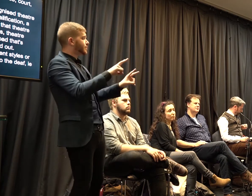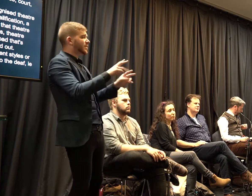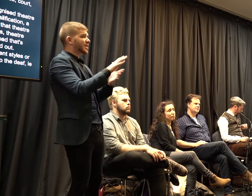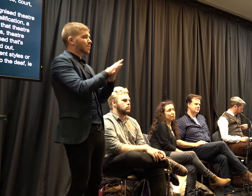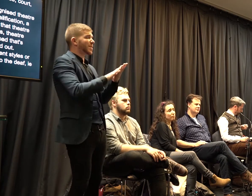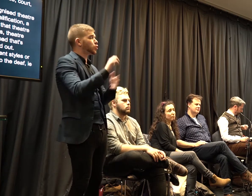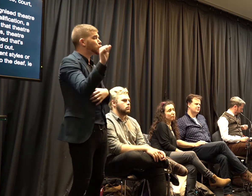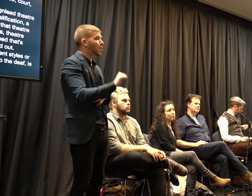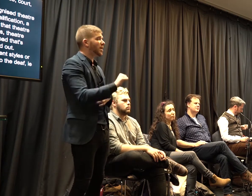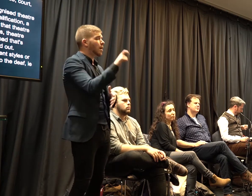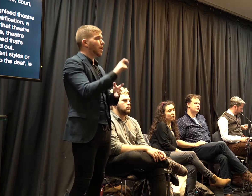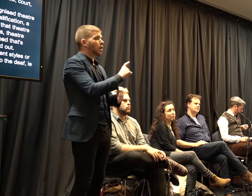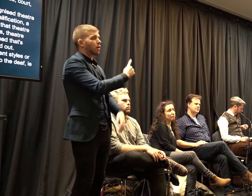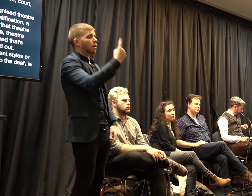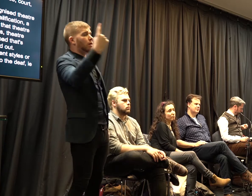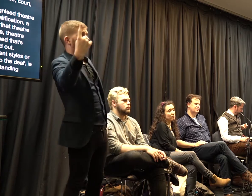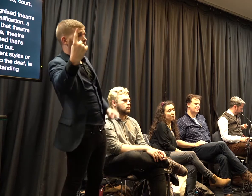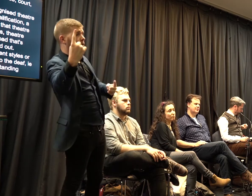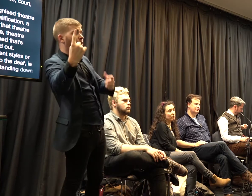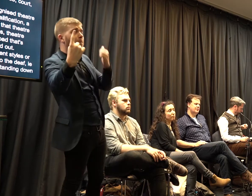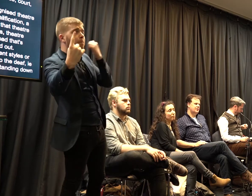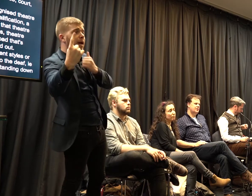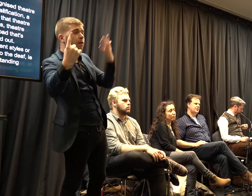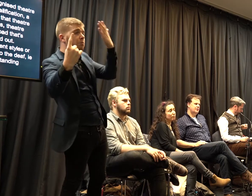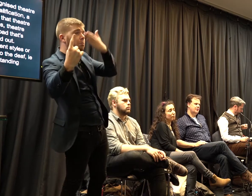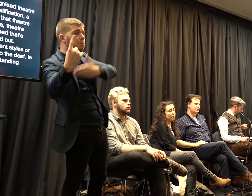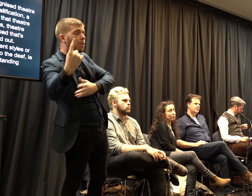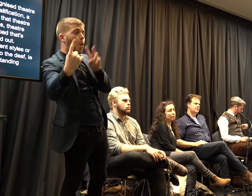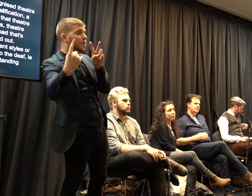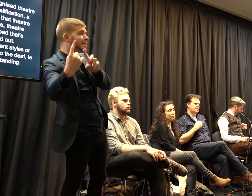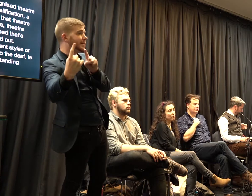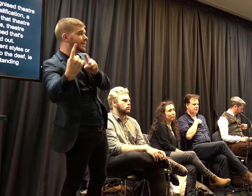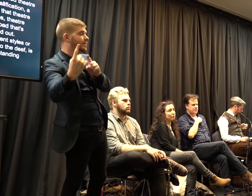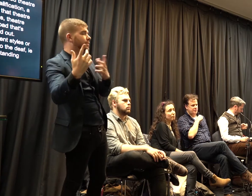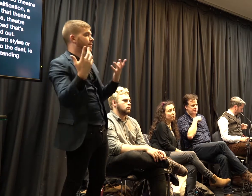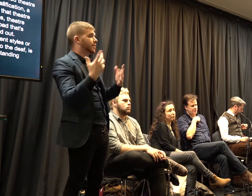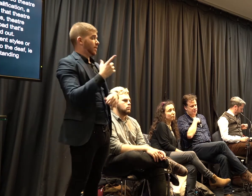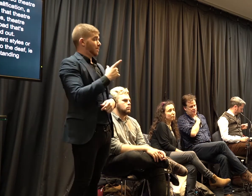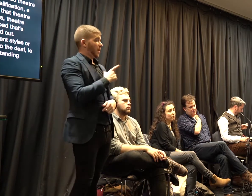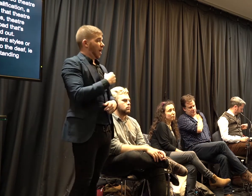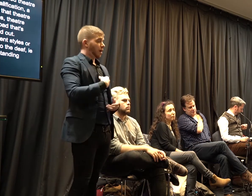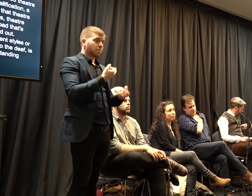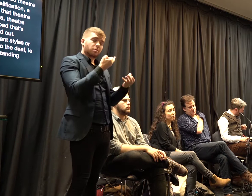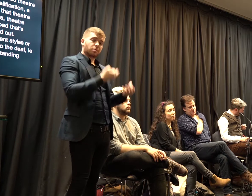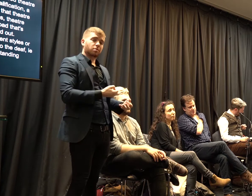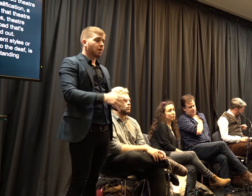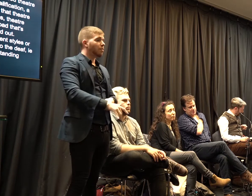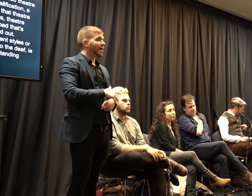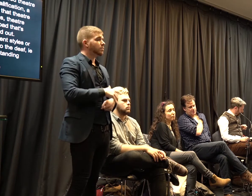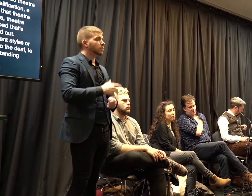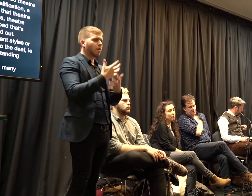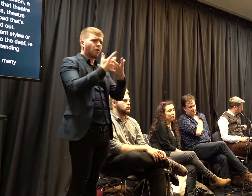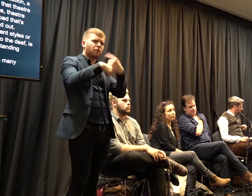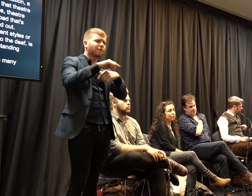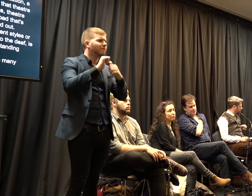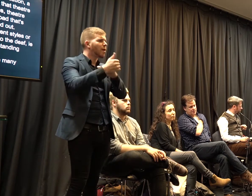black standing downstage right. However, because I love the theatre, I have many friends who are actors,